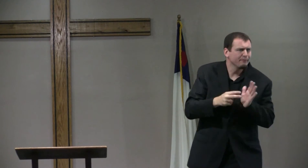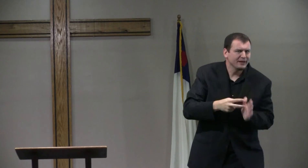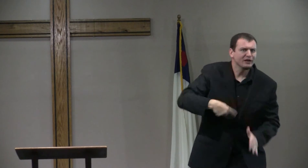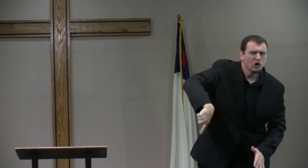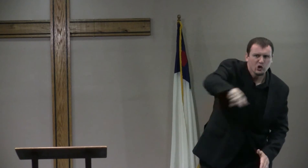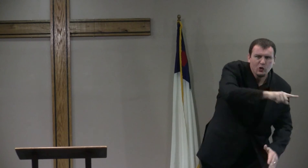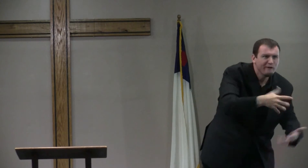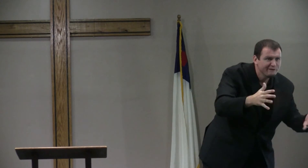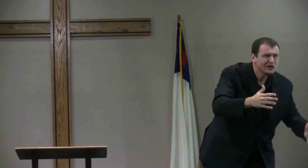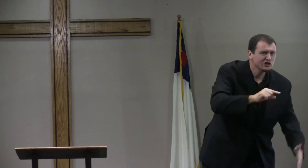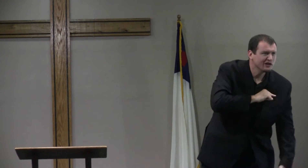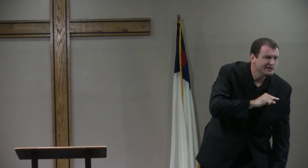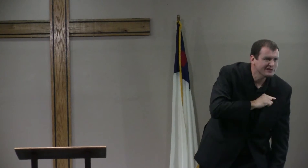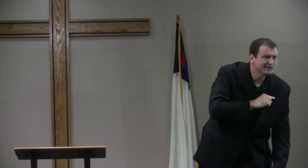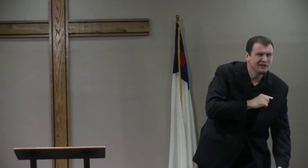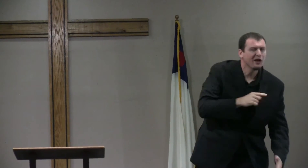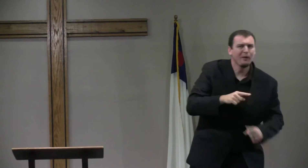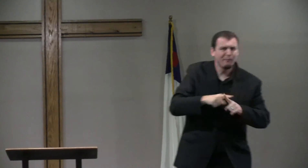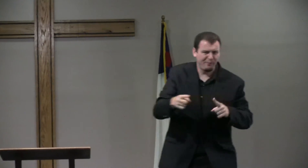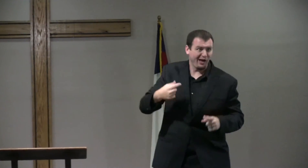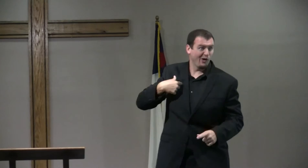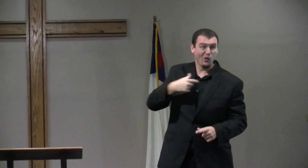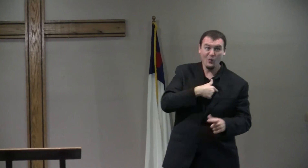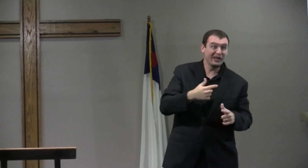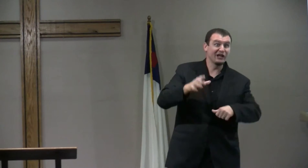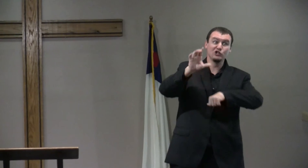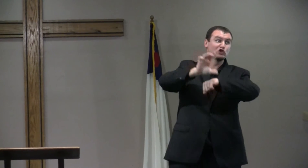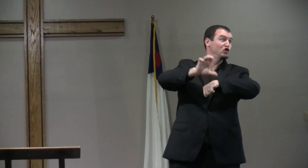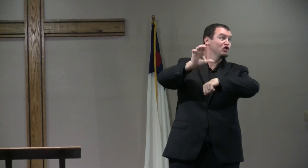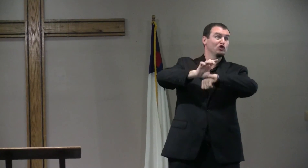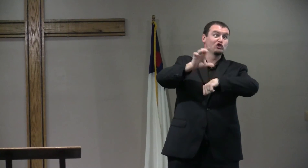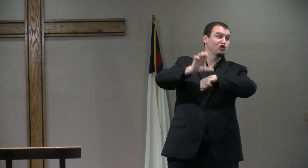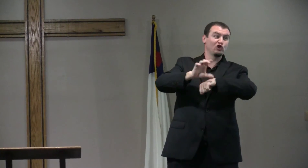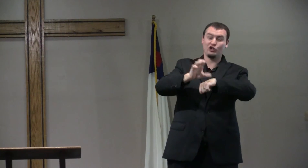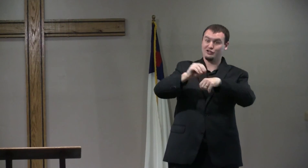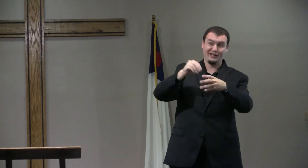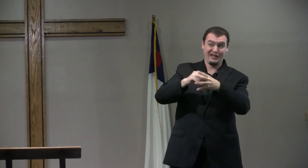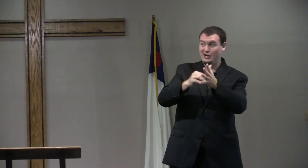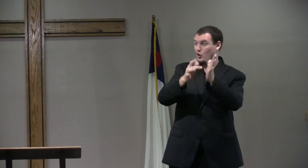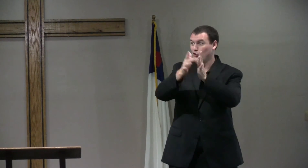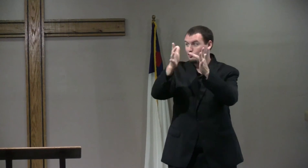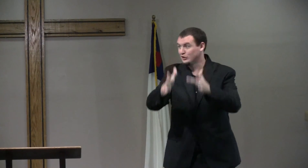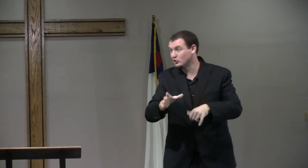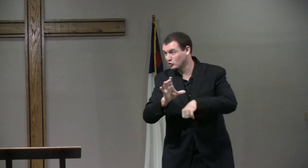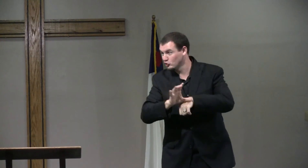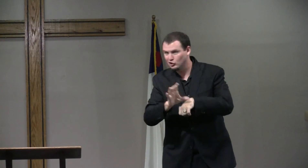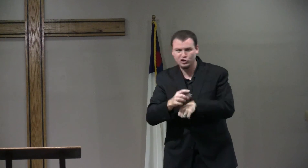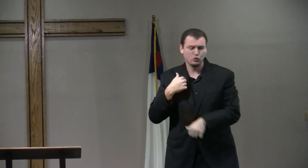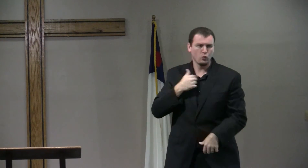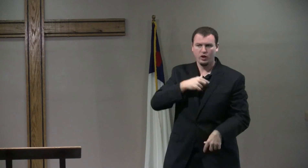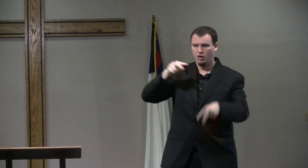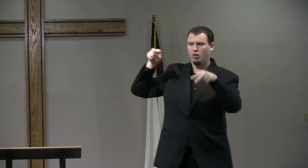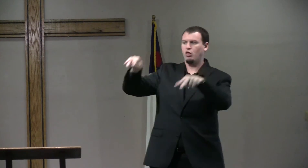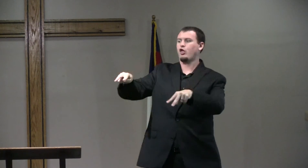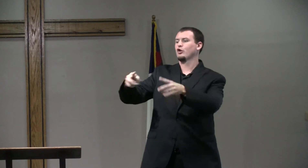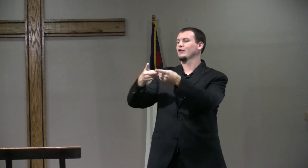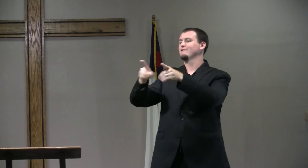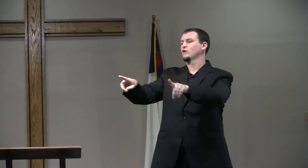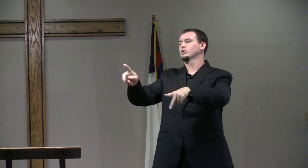raised your hand and said, yes, I have committed adultery by lust. That's the heart of the problem. We in